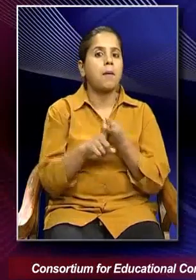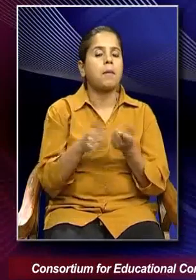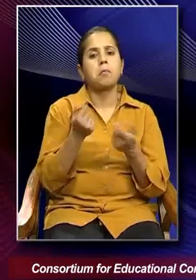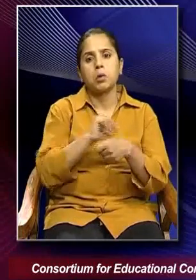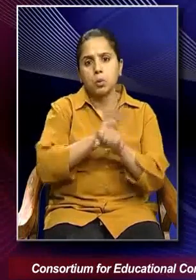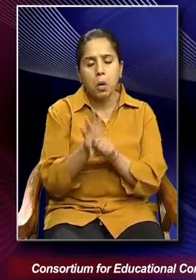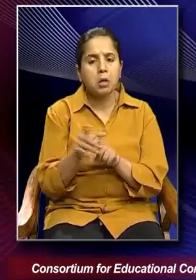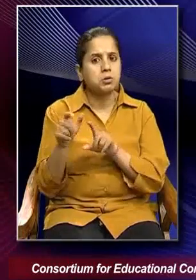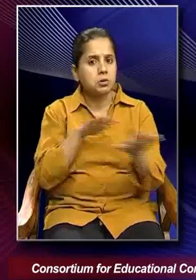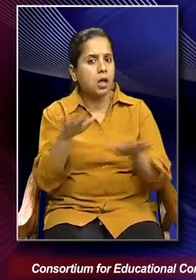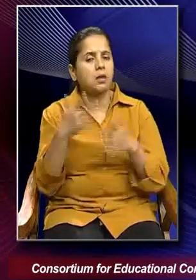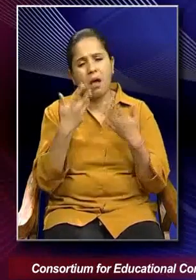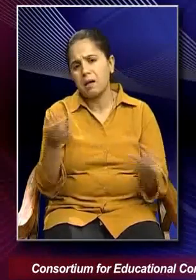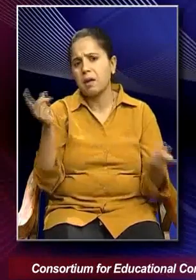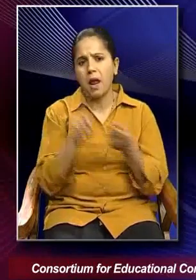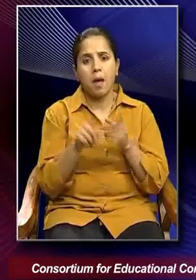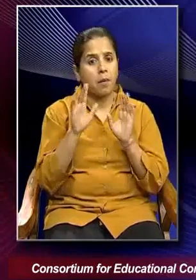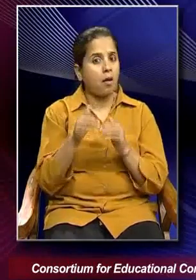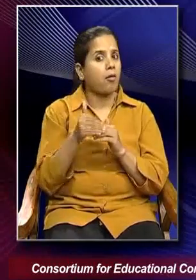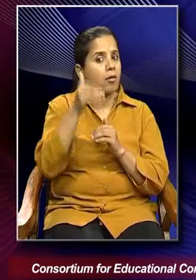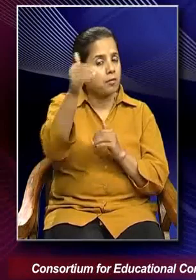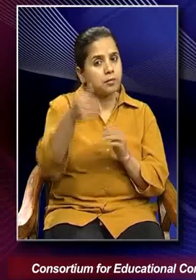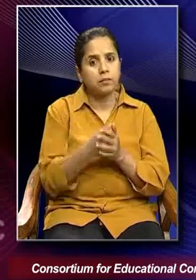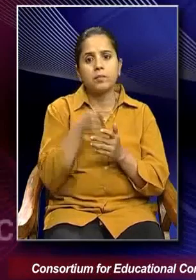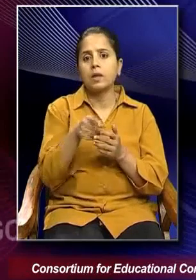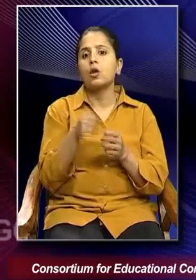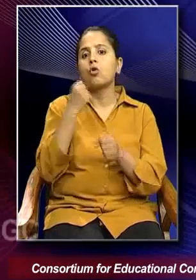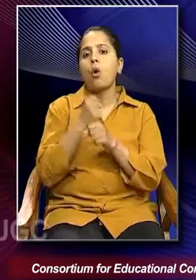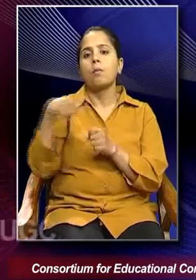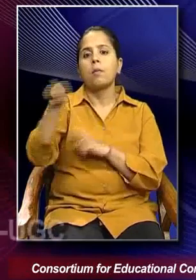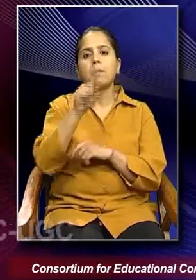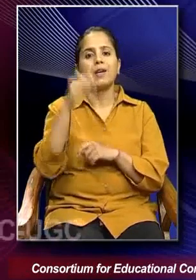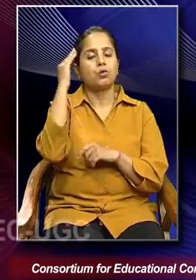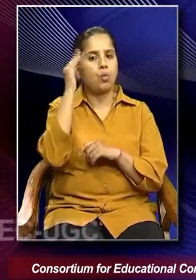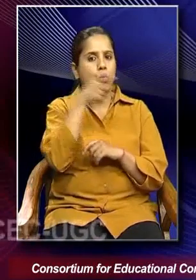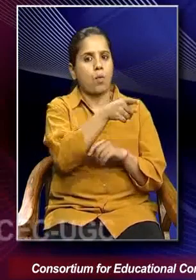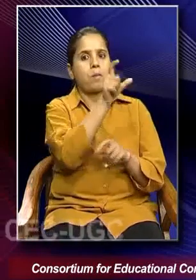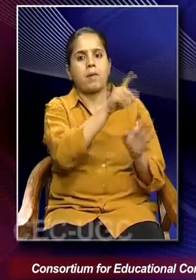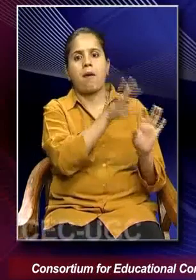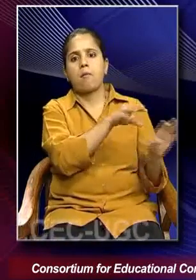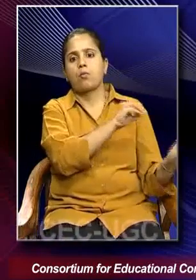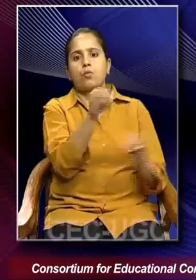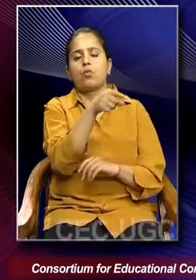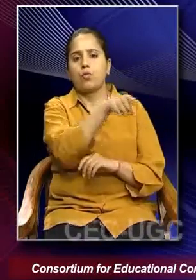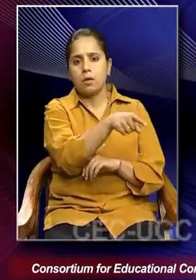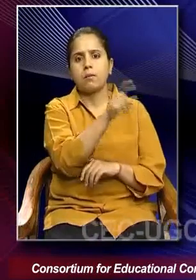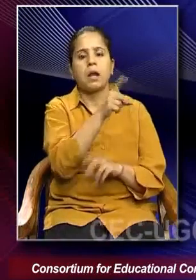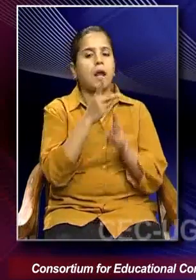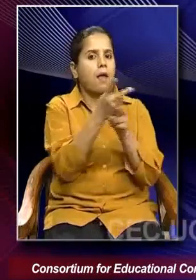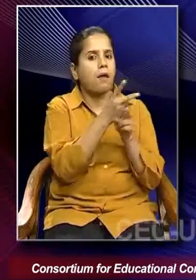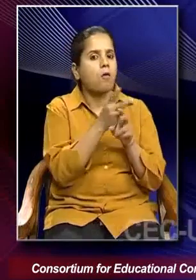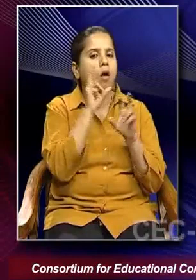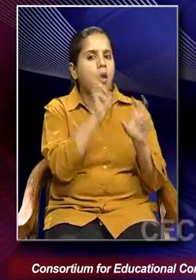pandemic, disaster, or any sort of emergencies, the state must account for them and take care of necessity steps